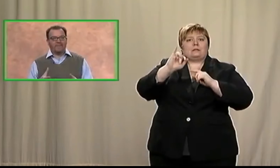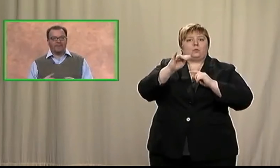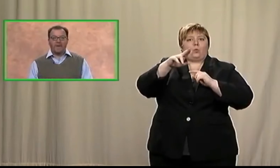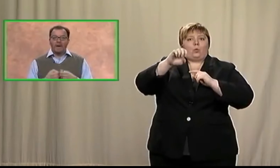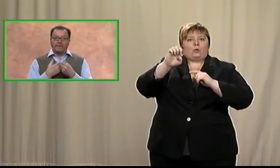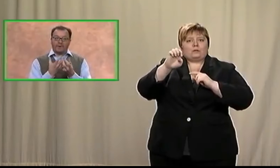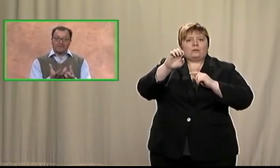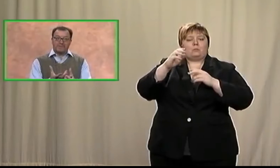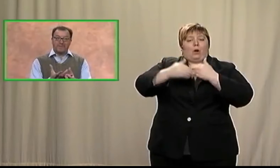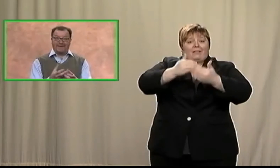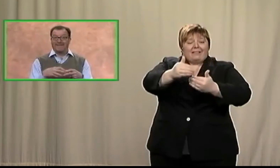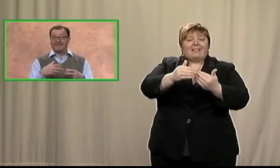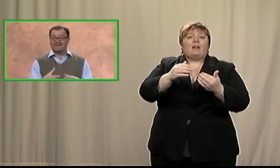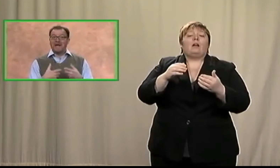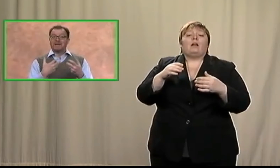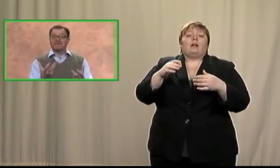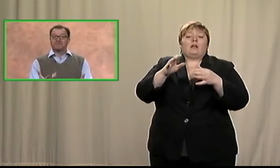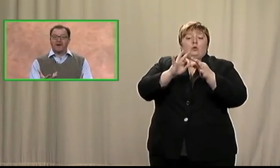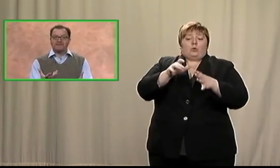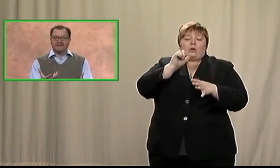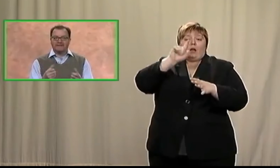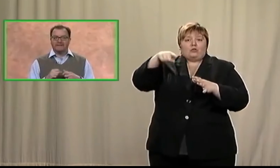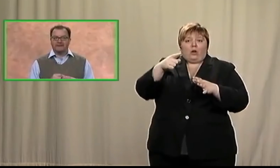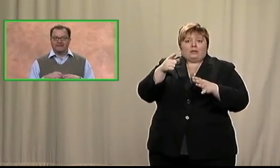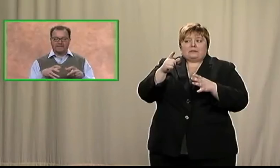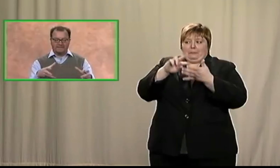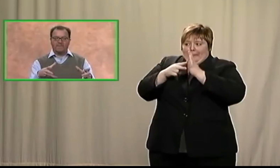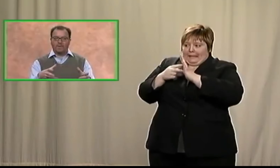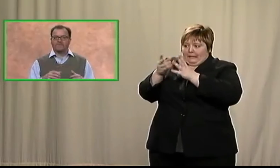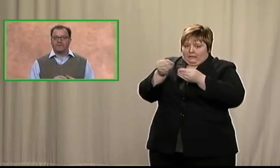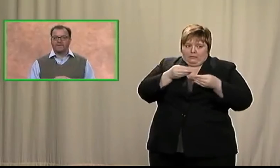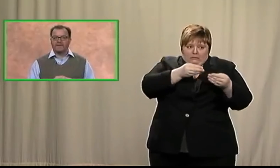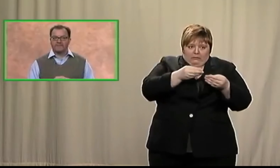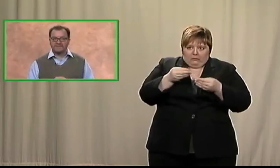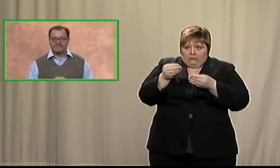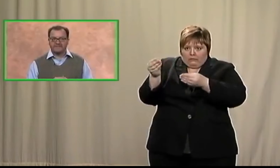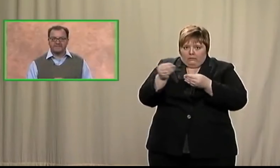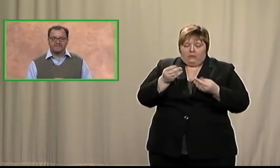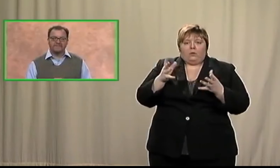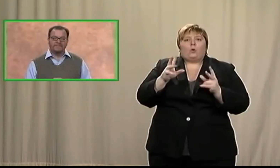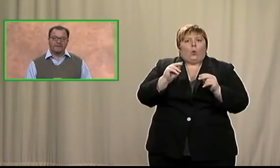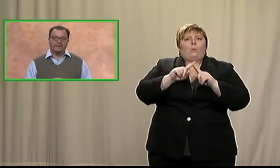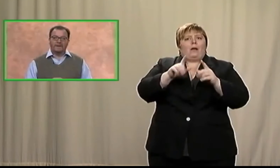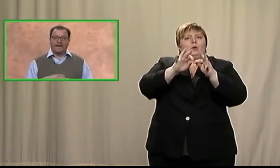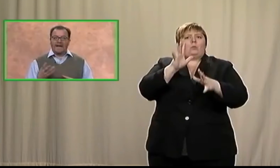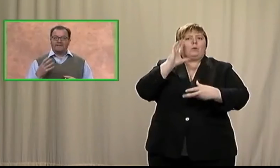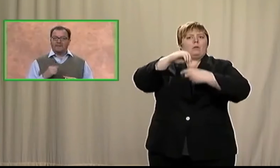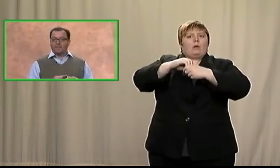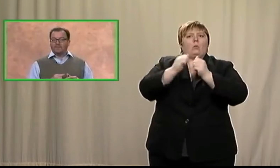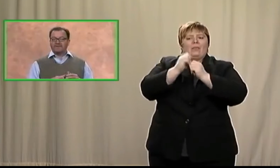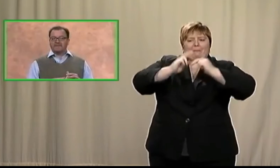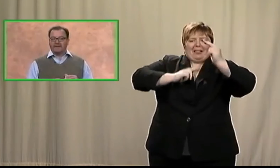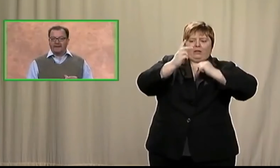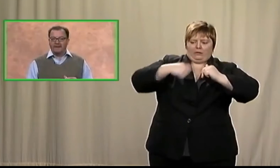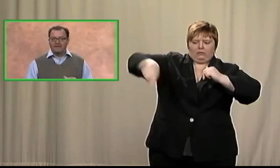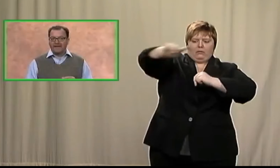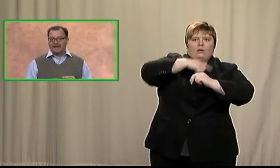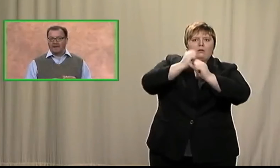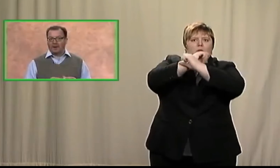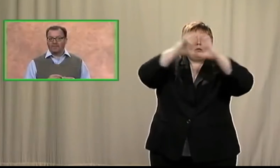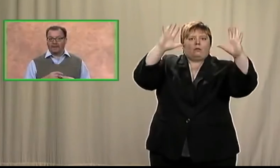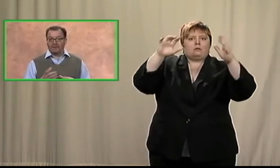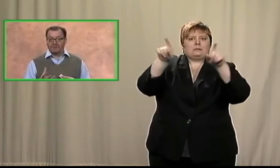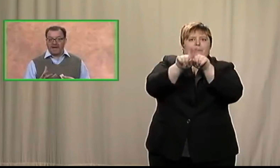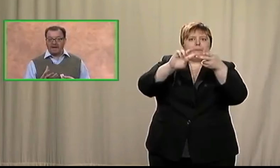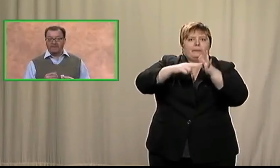back and forth, but are contributing, that is, constructing the discourse with the other participants. And more recently,